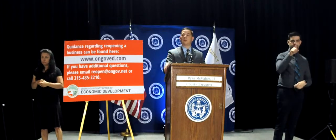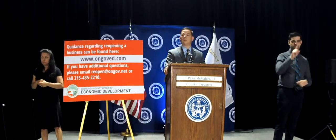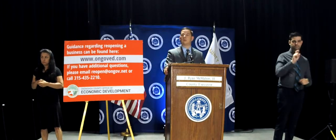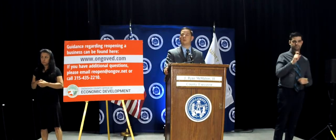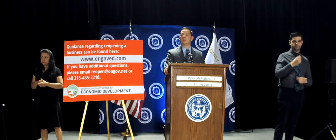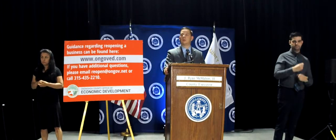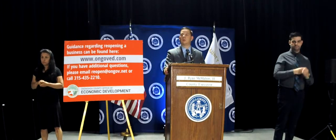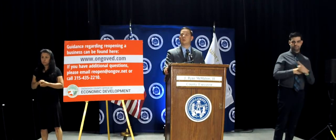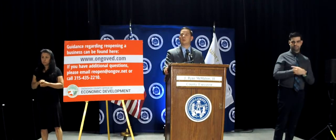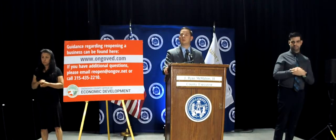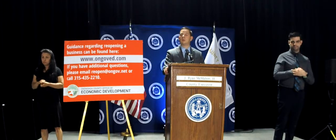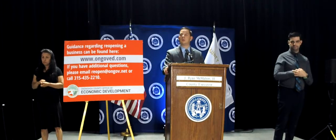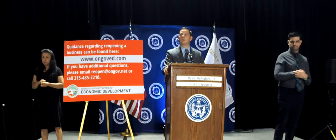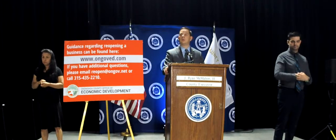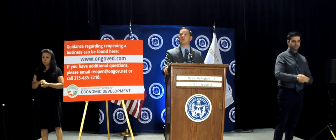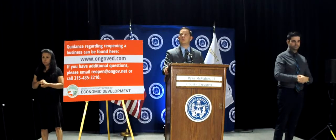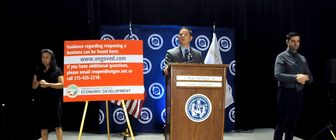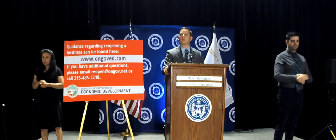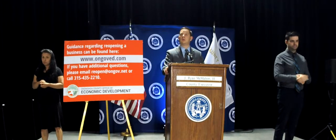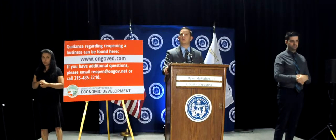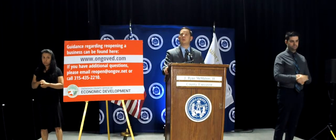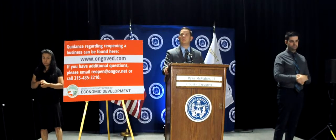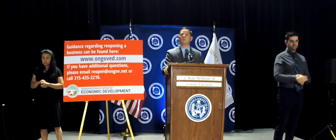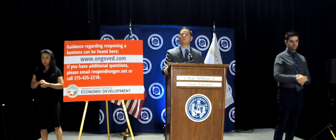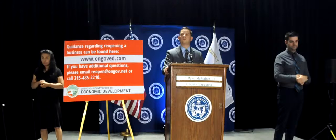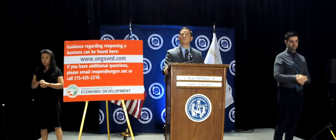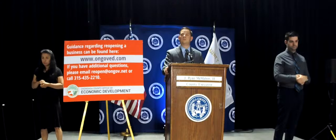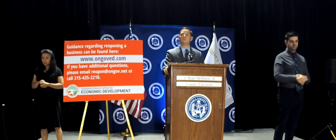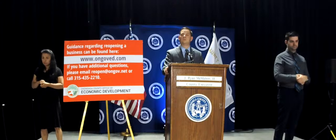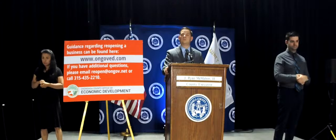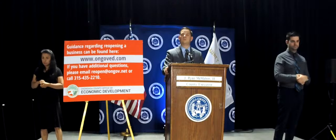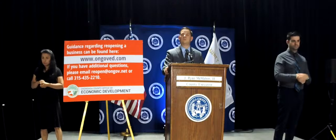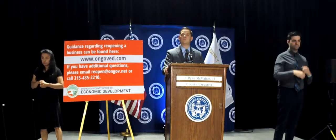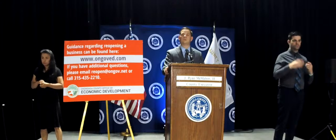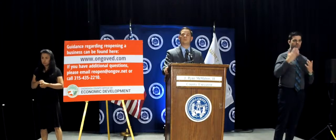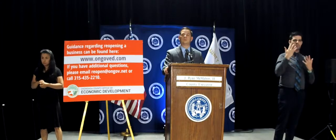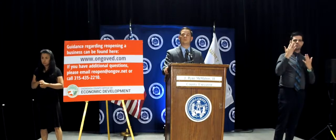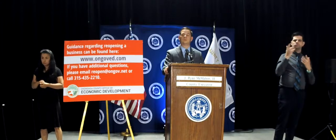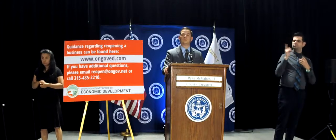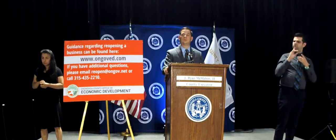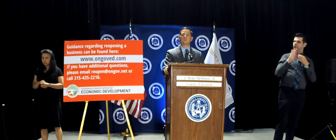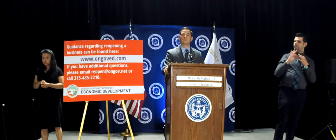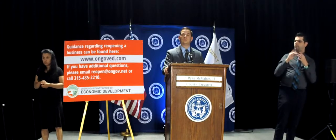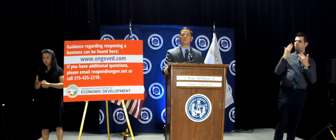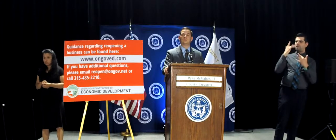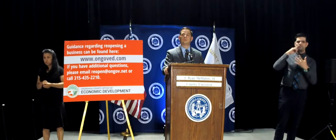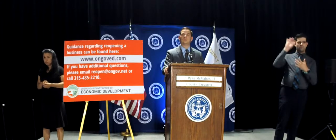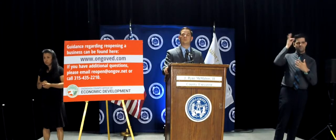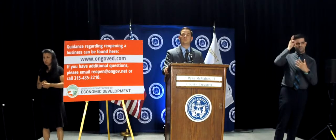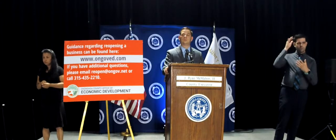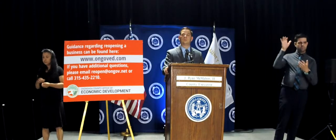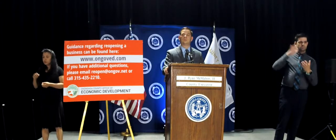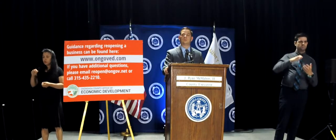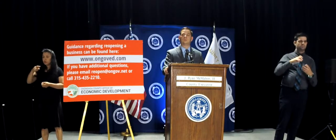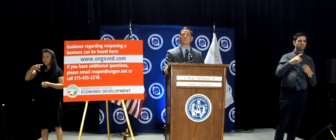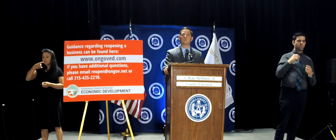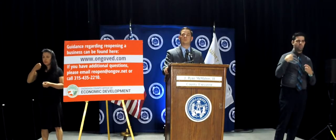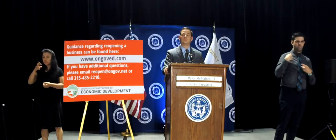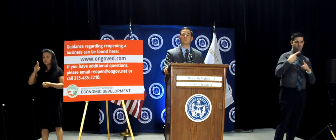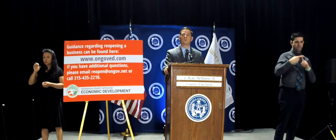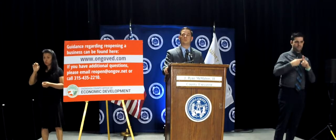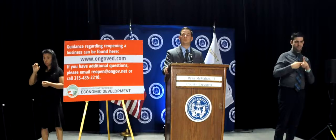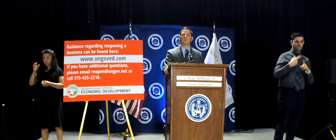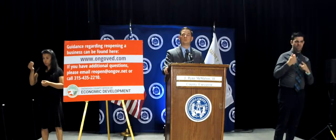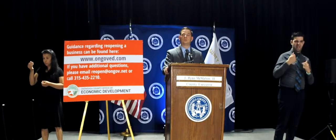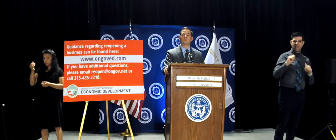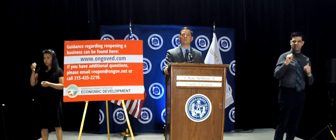Yes. Ryan, we've been talking about waiting for federal funding for more than a month now. I believe in early May we began discussing it.